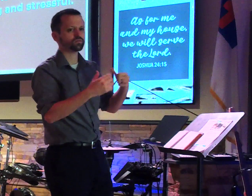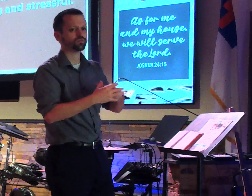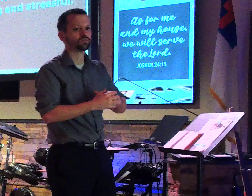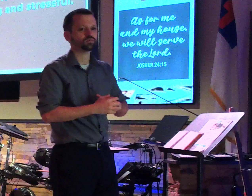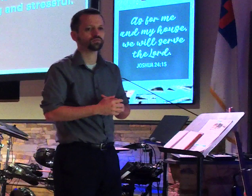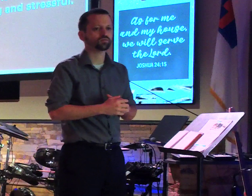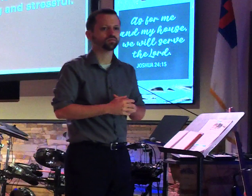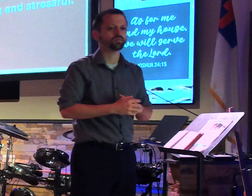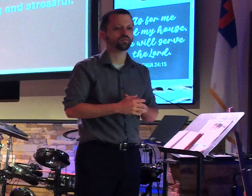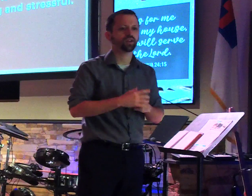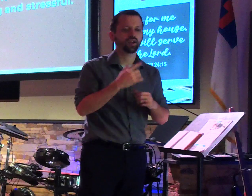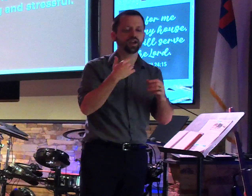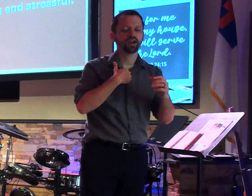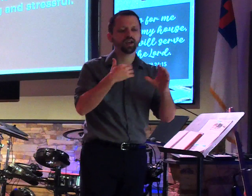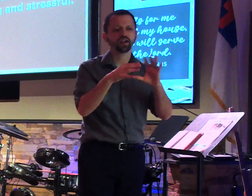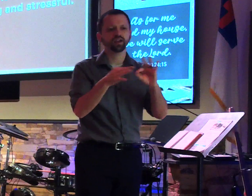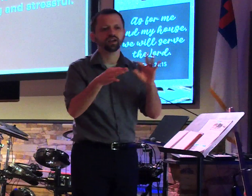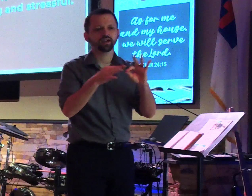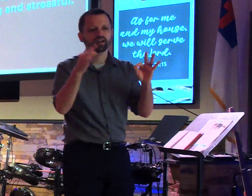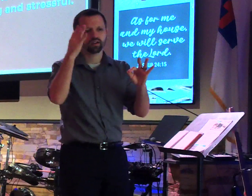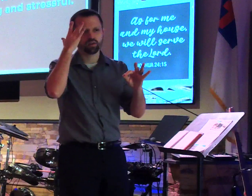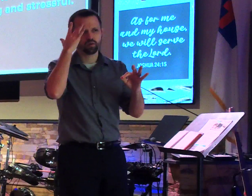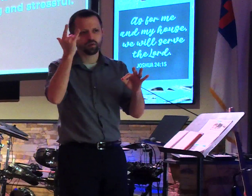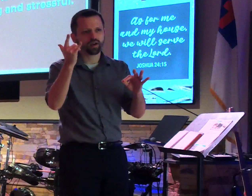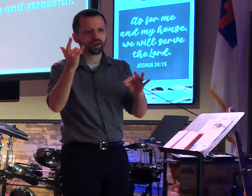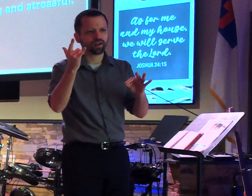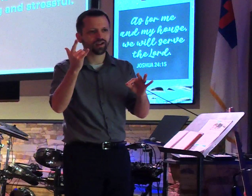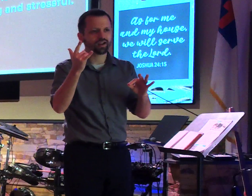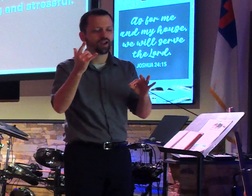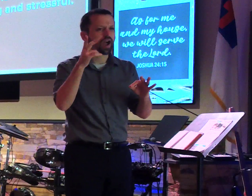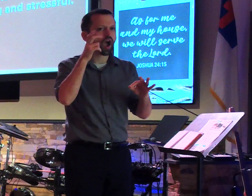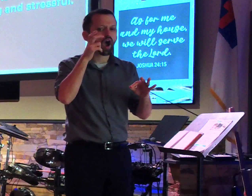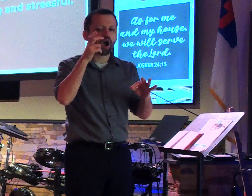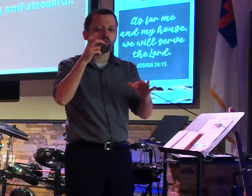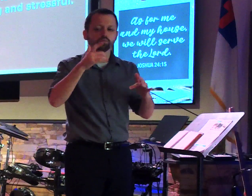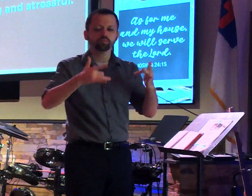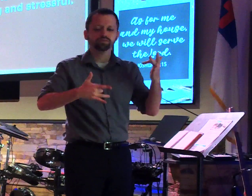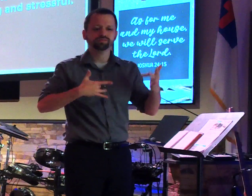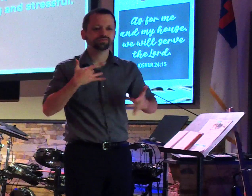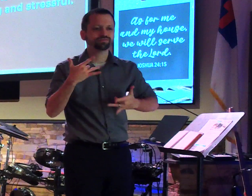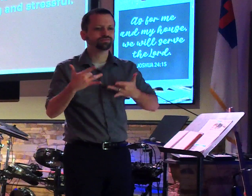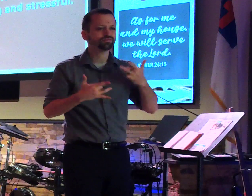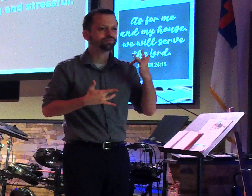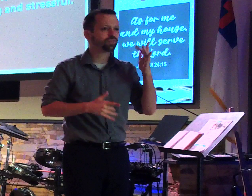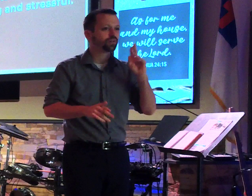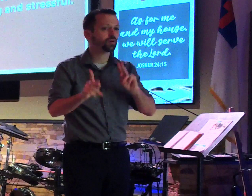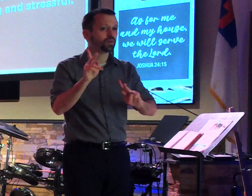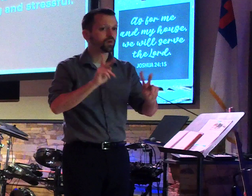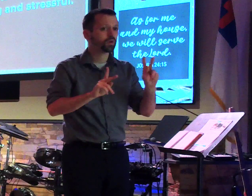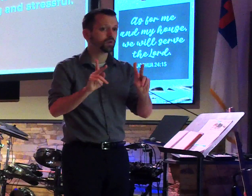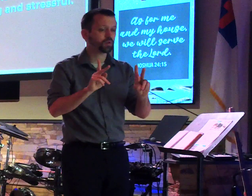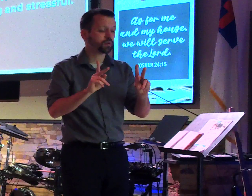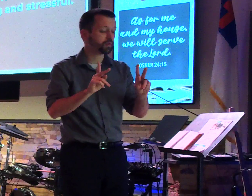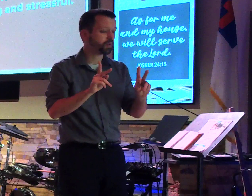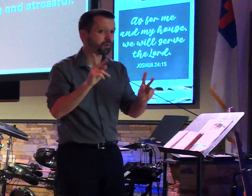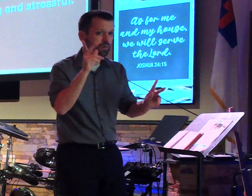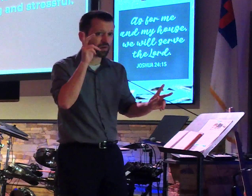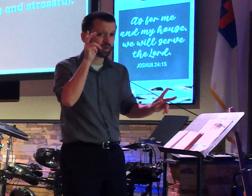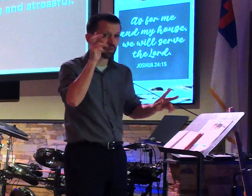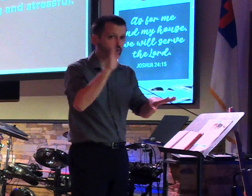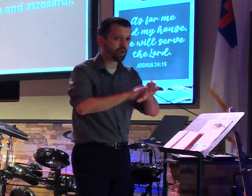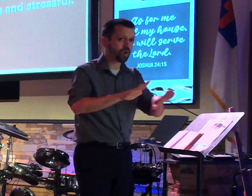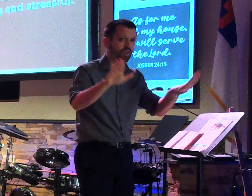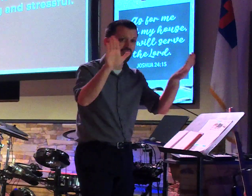The reason why I say that is because that thrills my heart. When people actually take what they're learning on Sunday